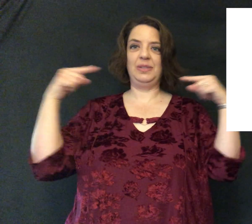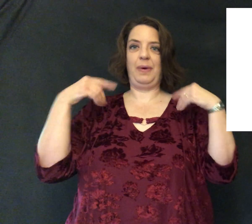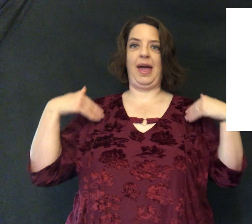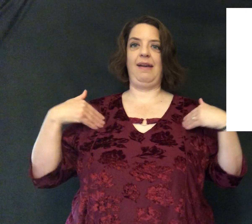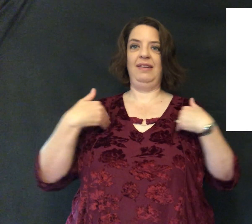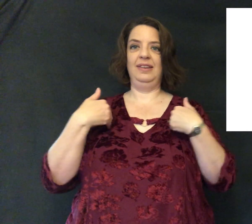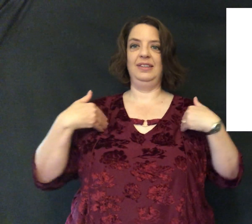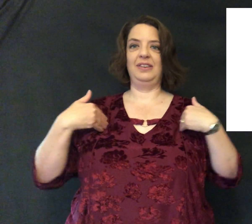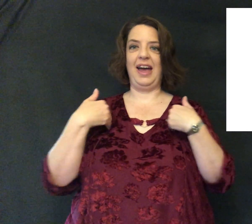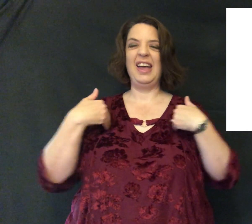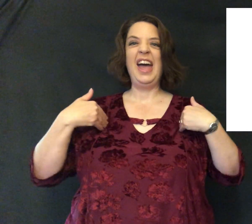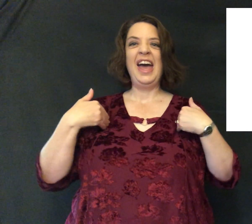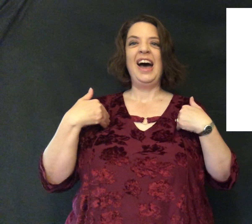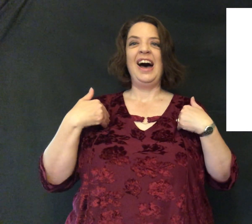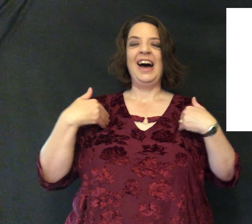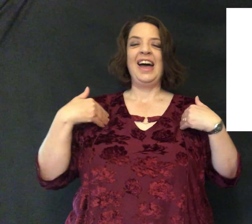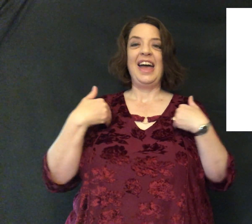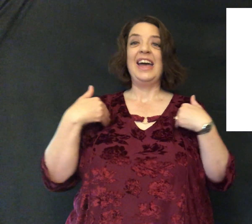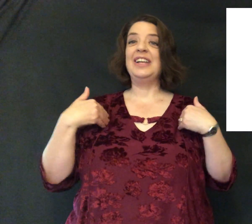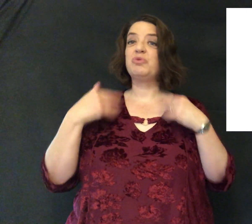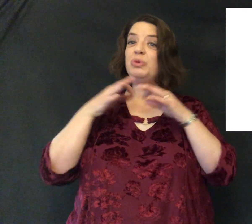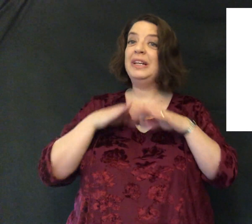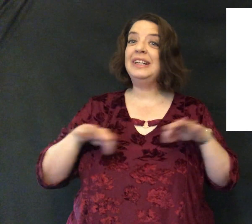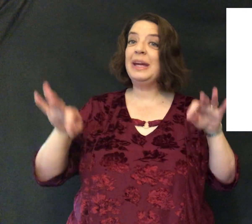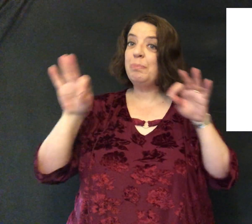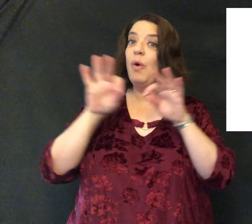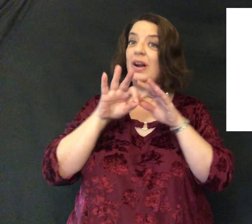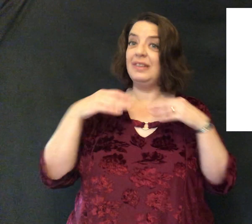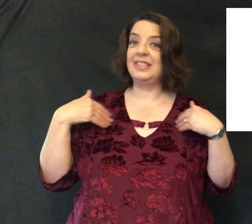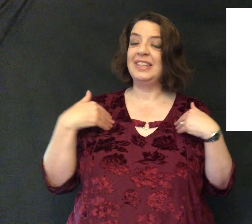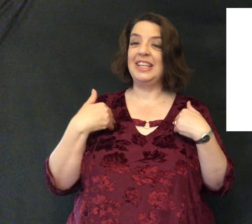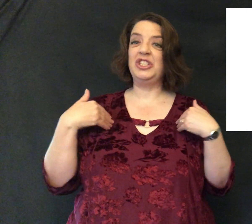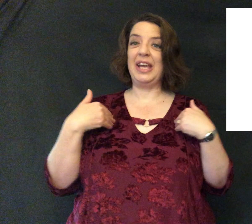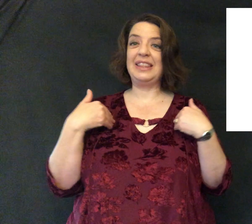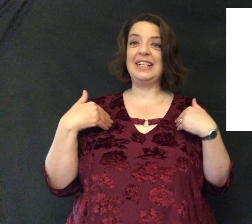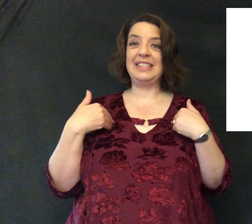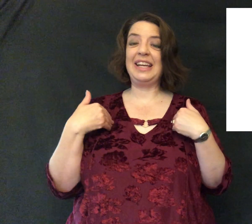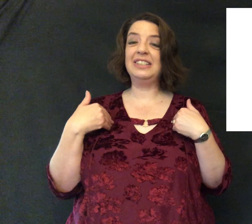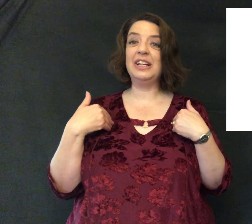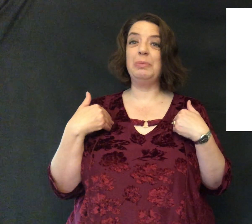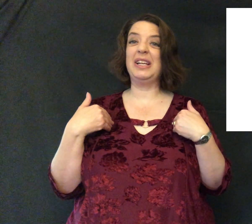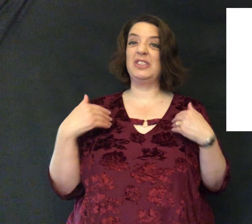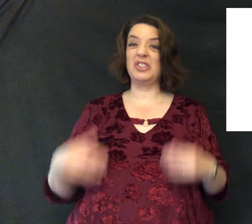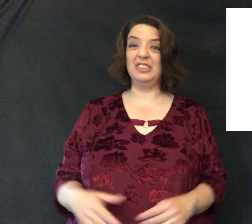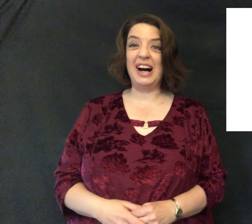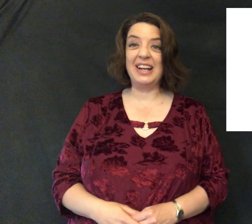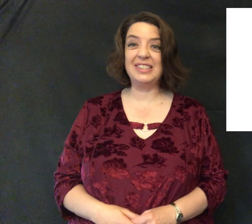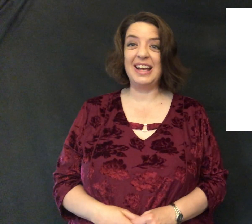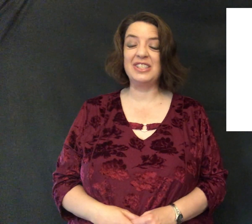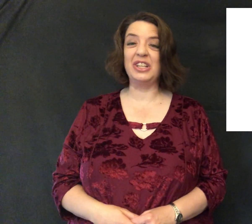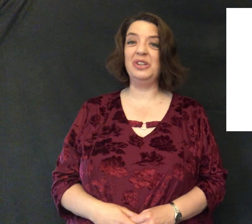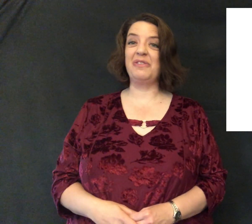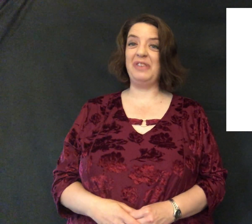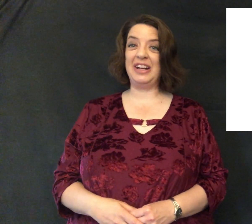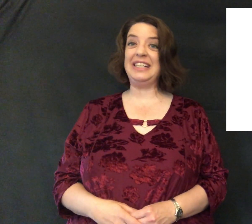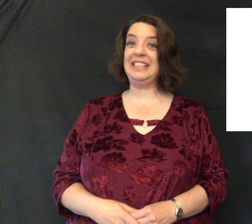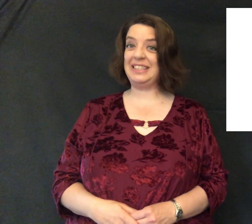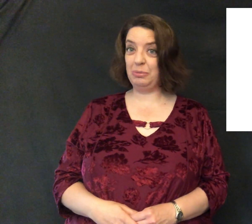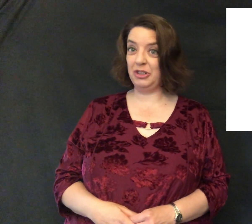way, okay? It's really important that you get that sign clear because there's a lot of signs that look very similar.